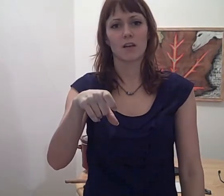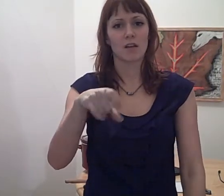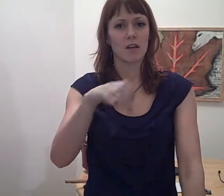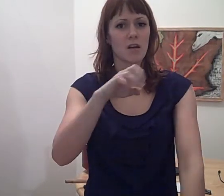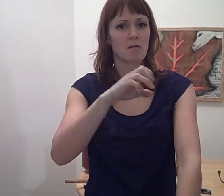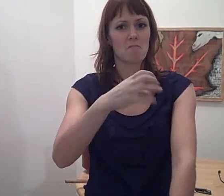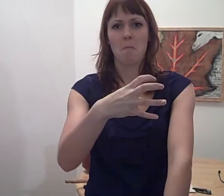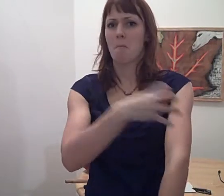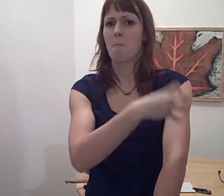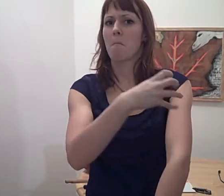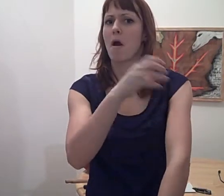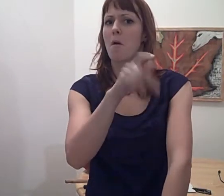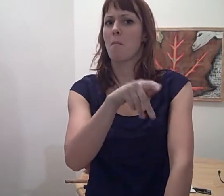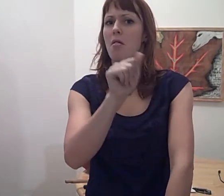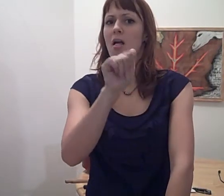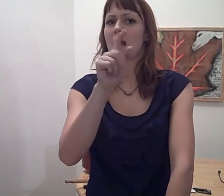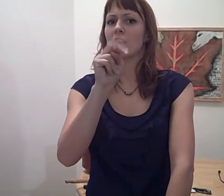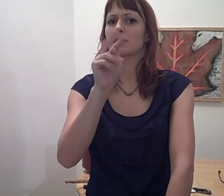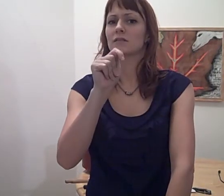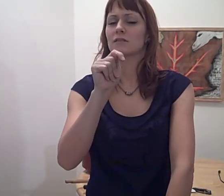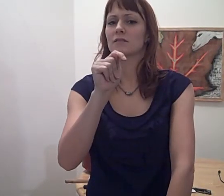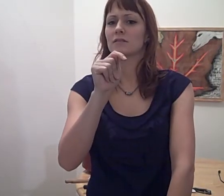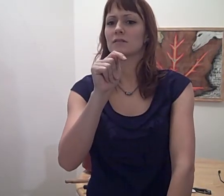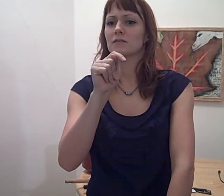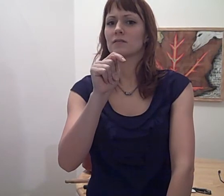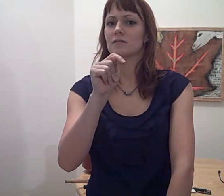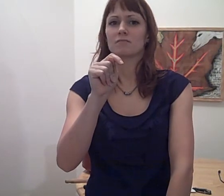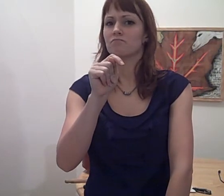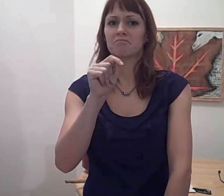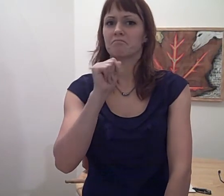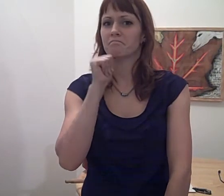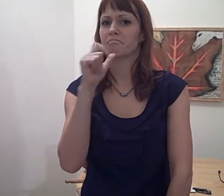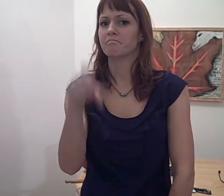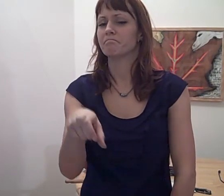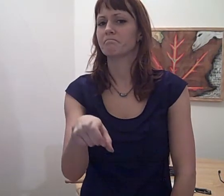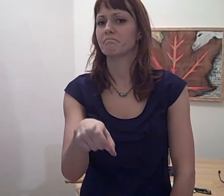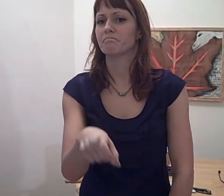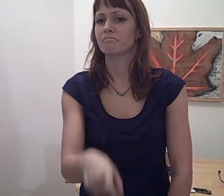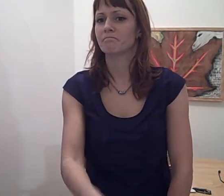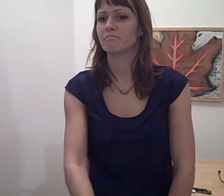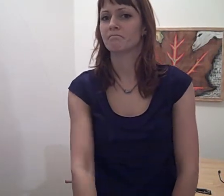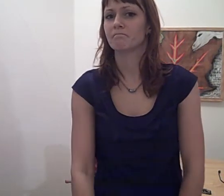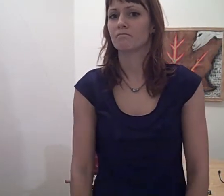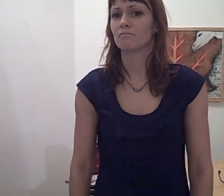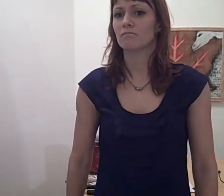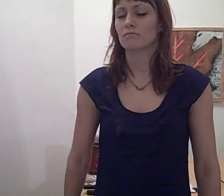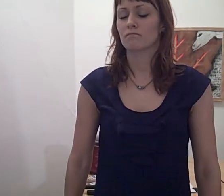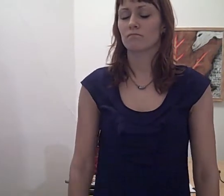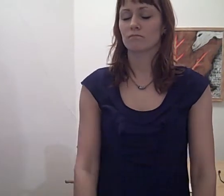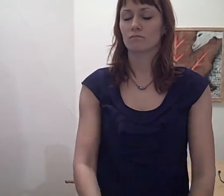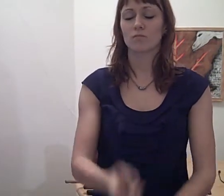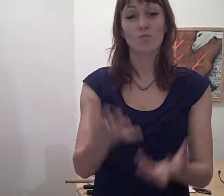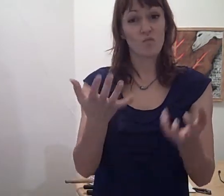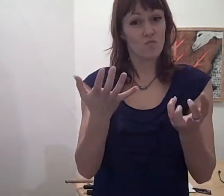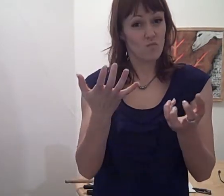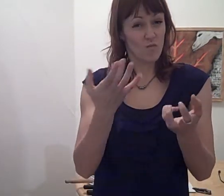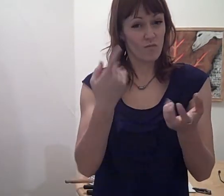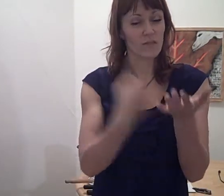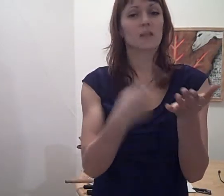We talked about generating and using. We want to talk about storing energy, and unfortunately, the